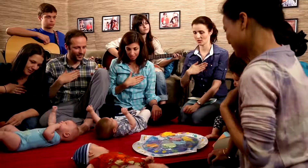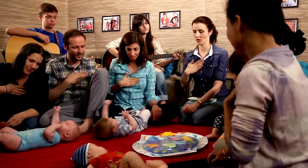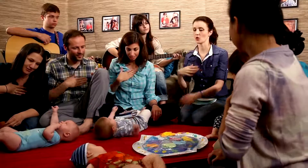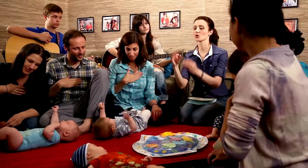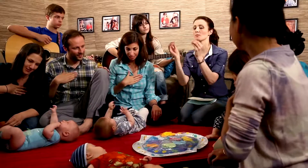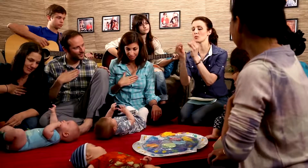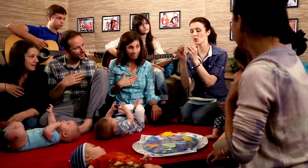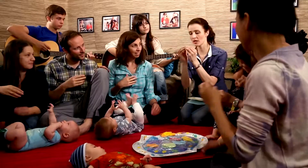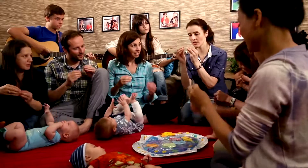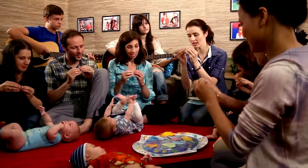it goes more,